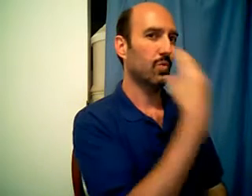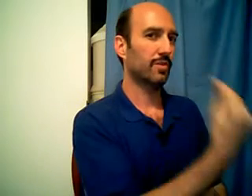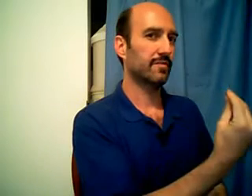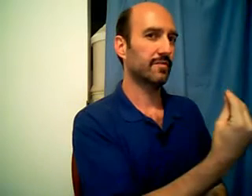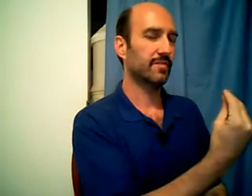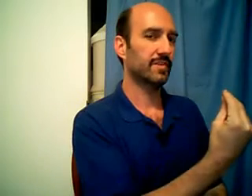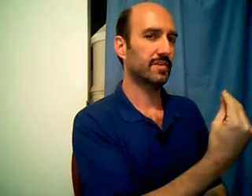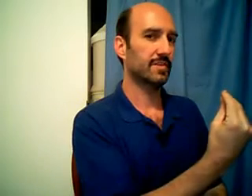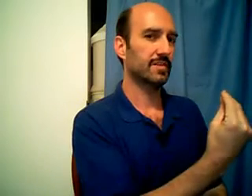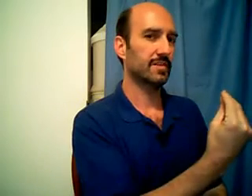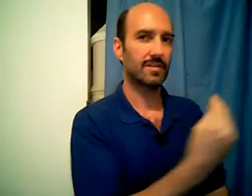Wolf.